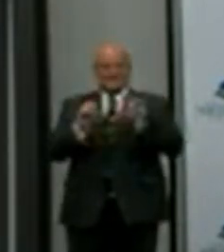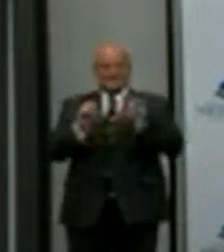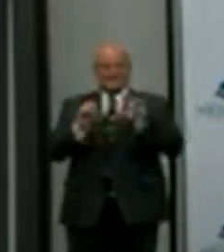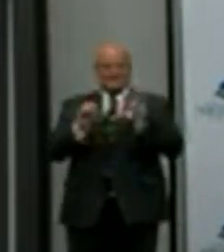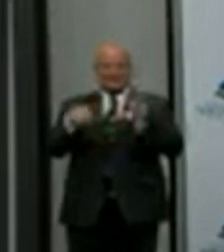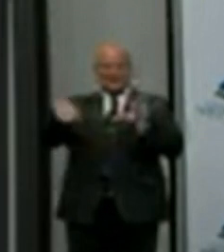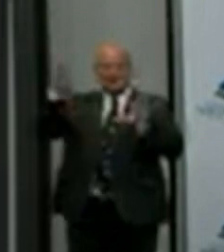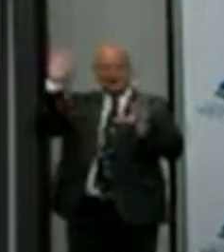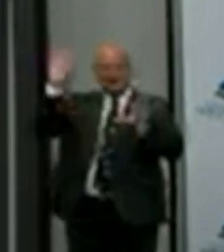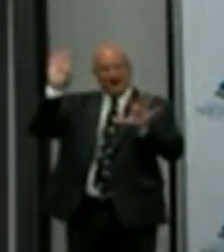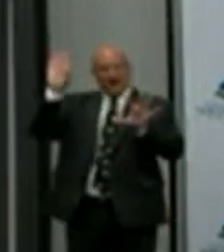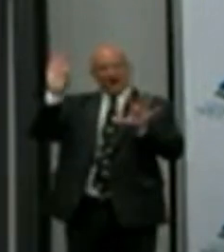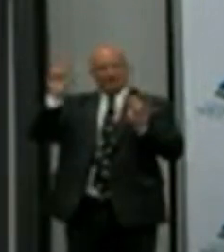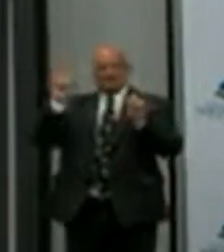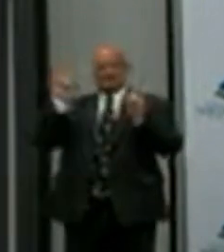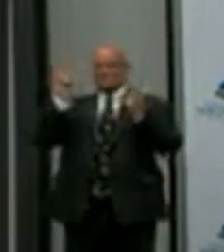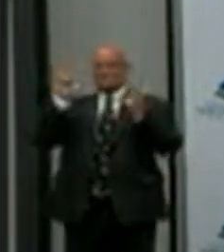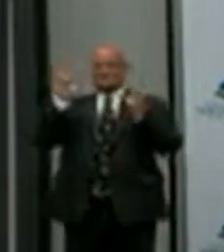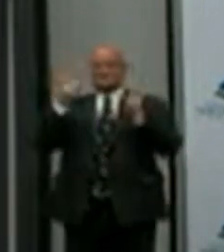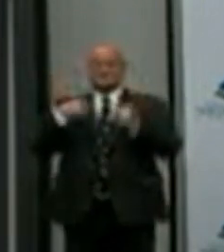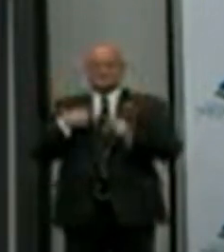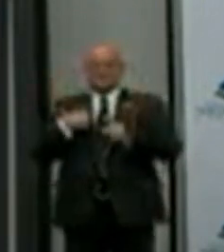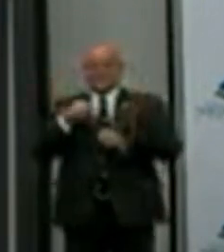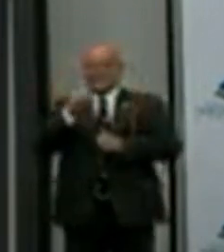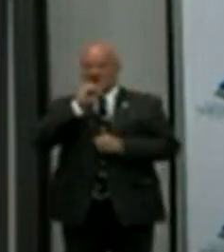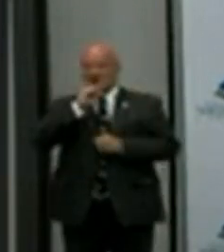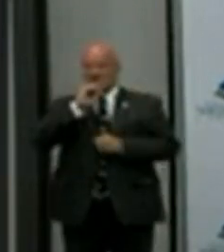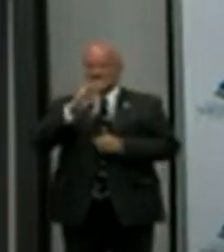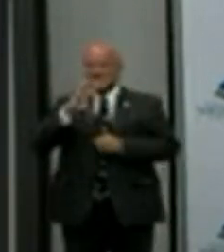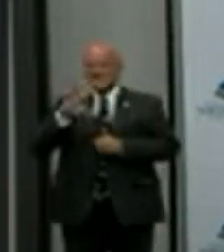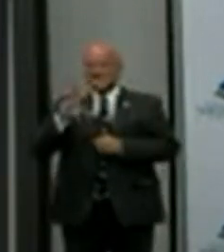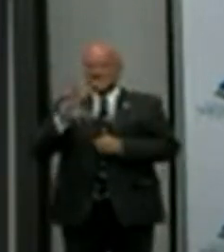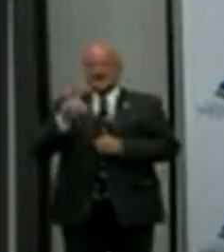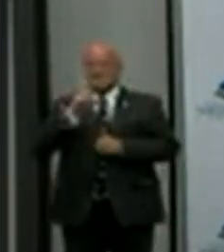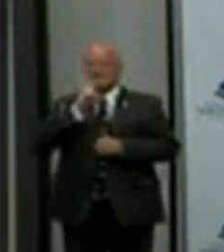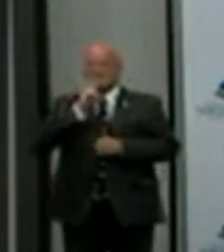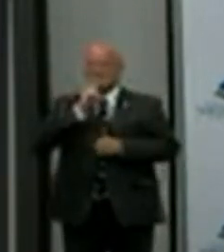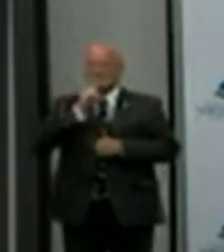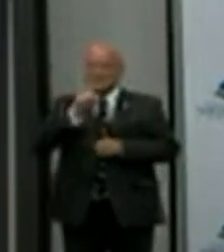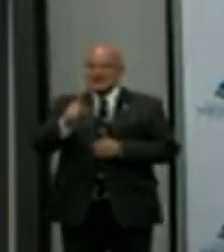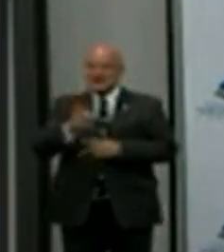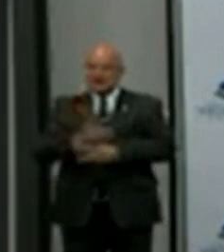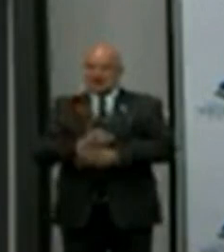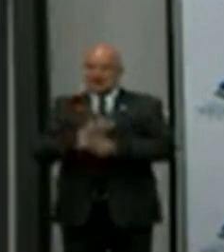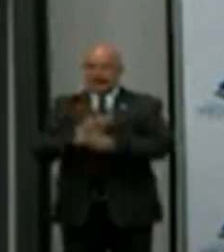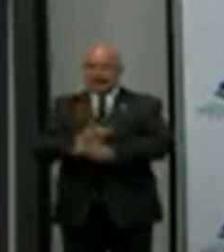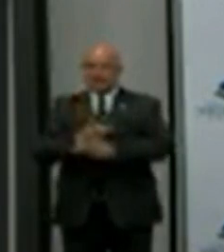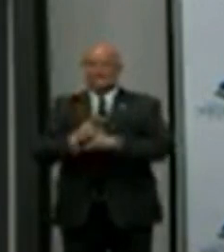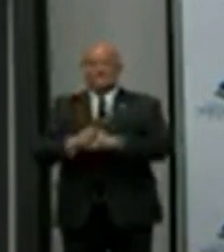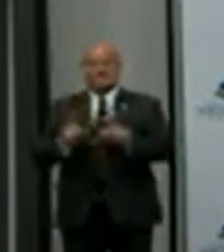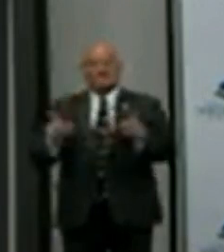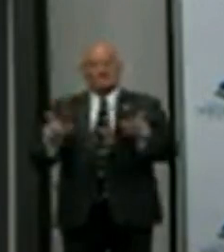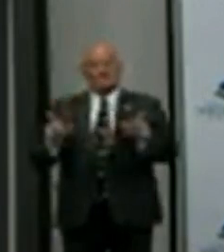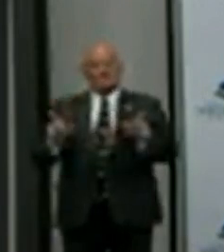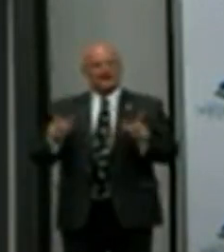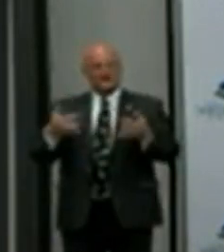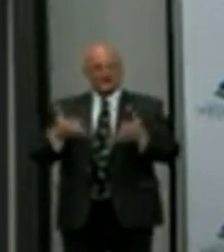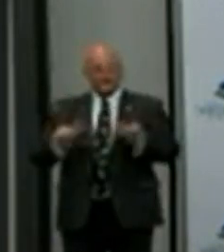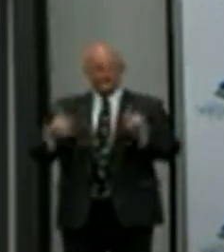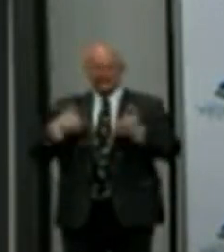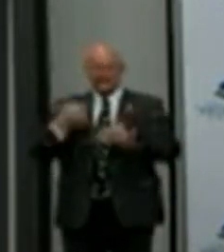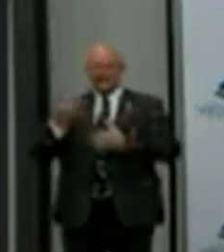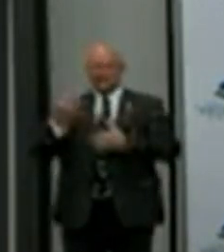and older, which a little bit surprises me because 65 and older really are careful, but they still had